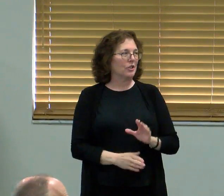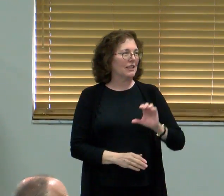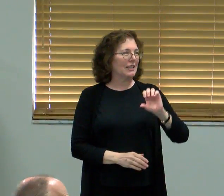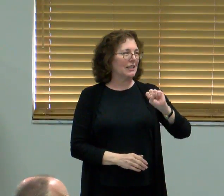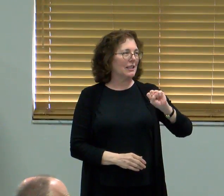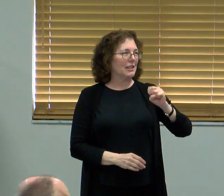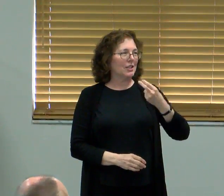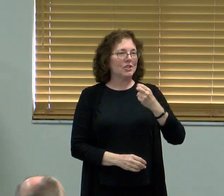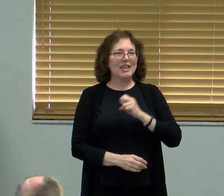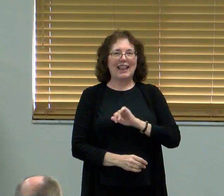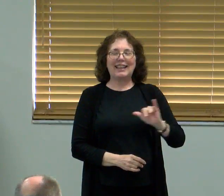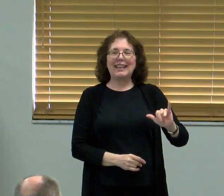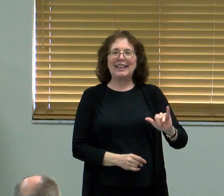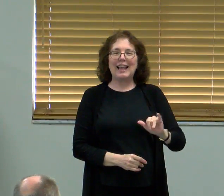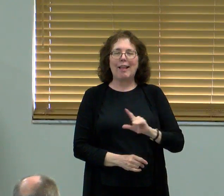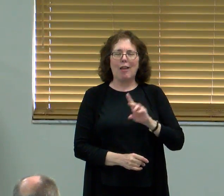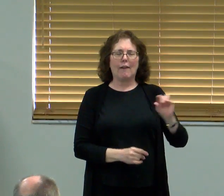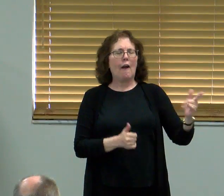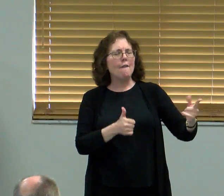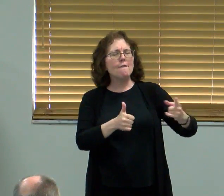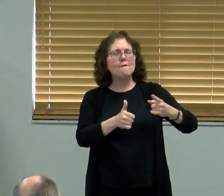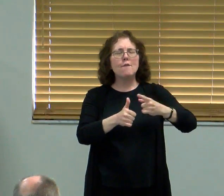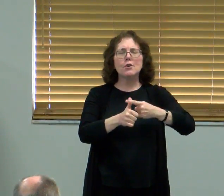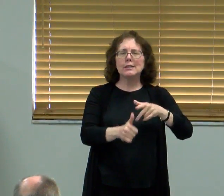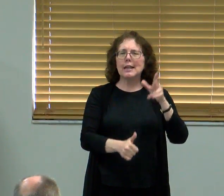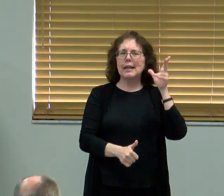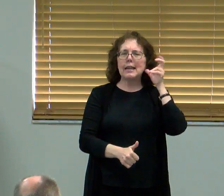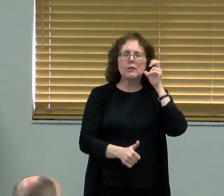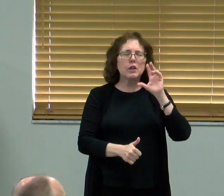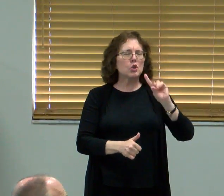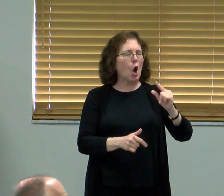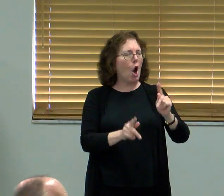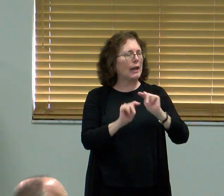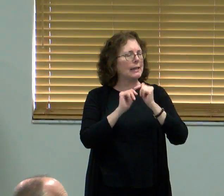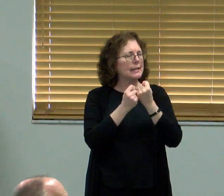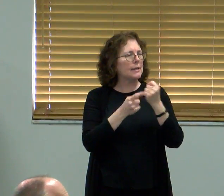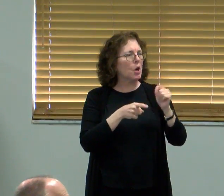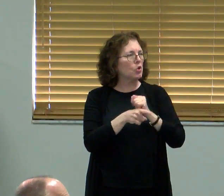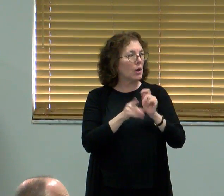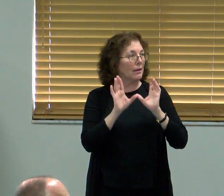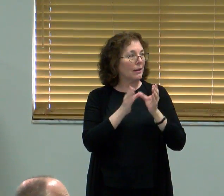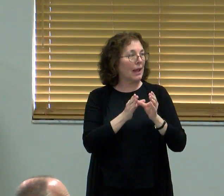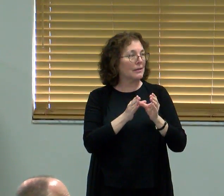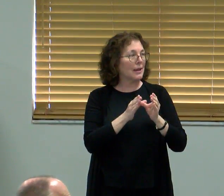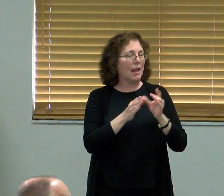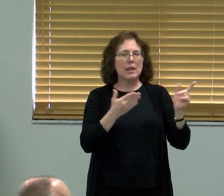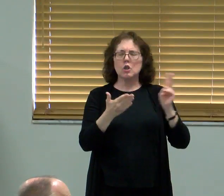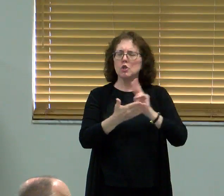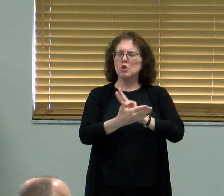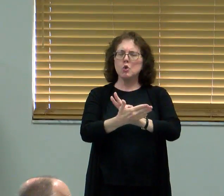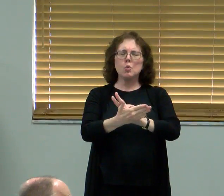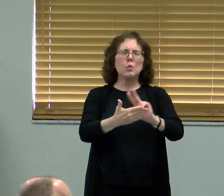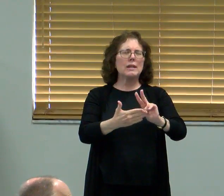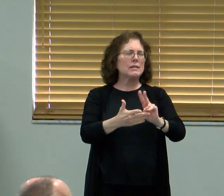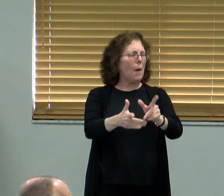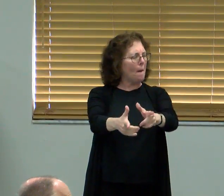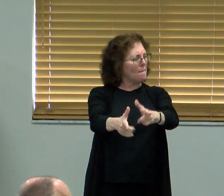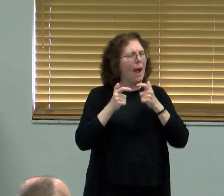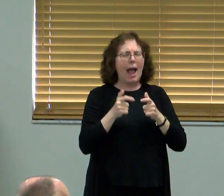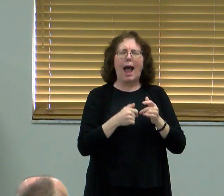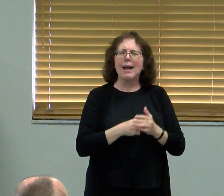Locke, this was your first hearing dog team training class, and you made these 2 weeks go by so